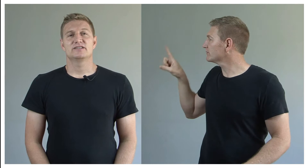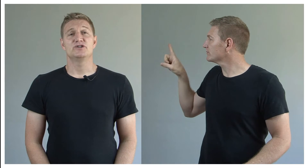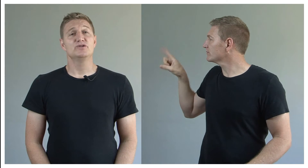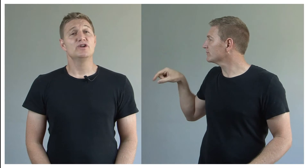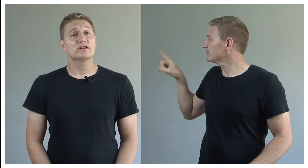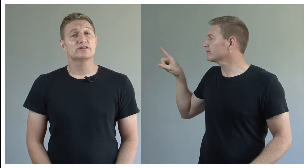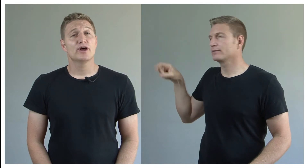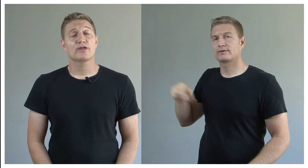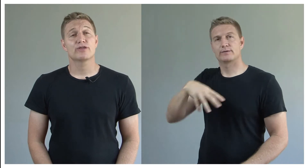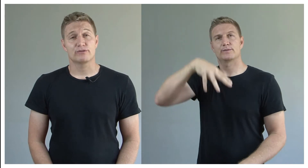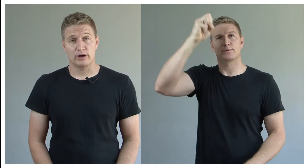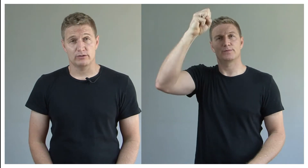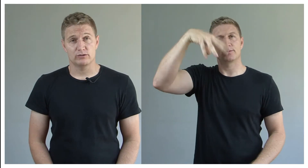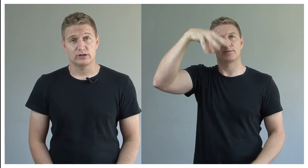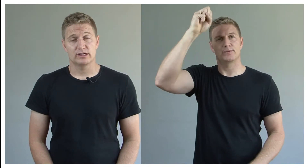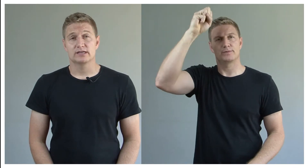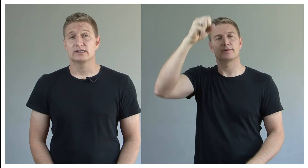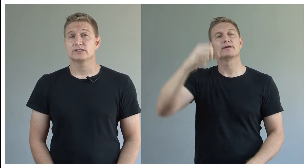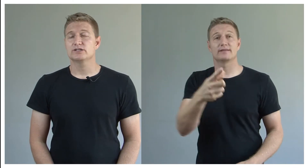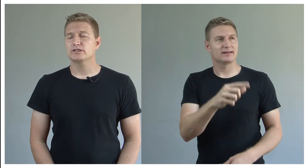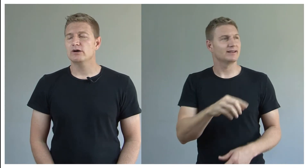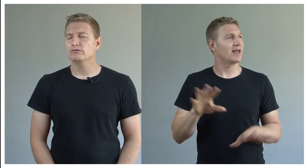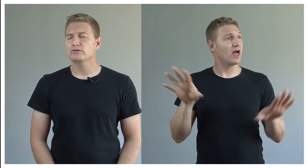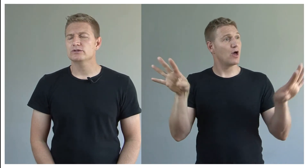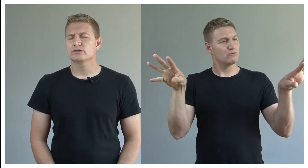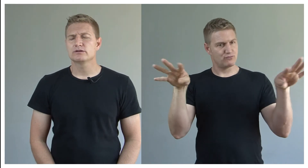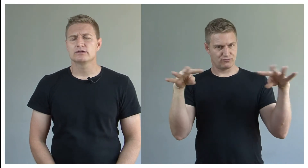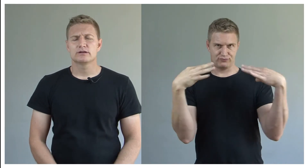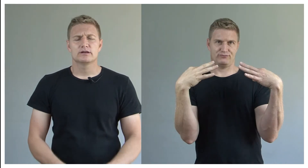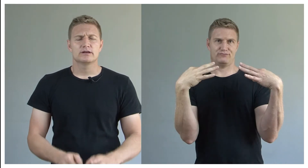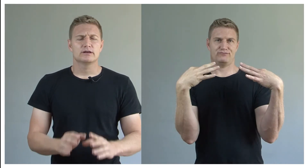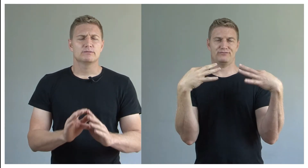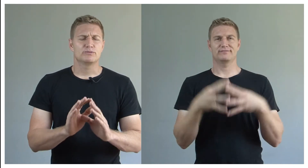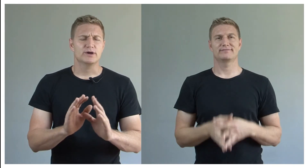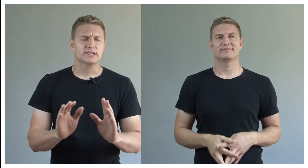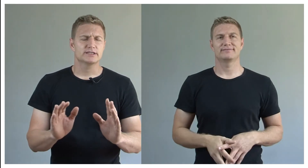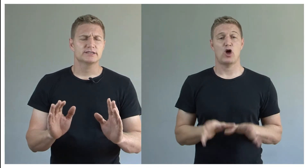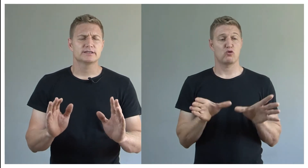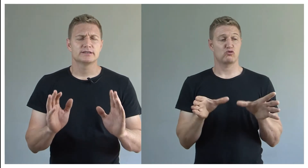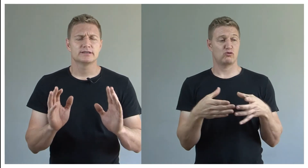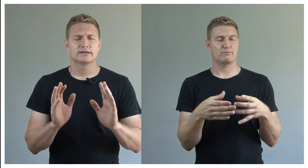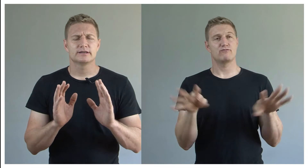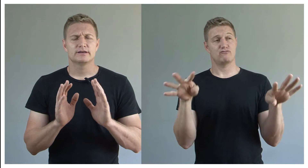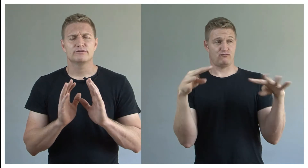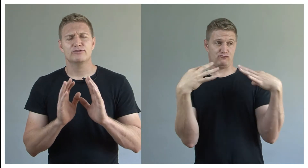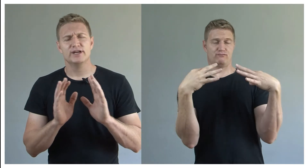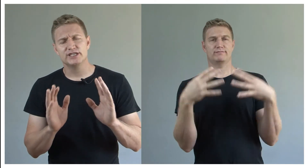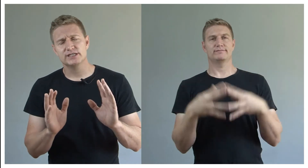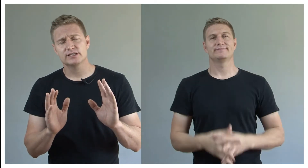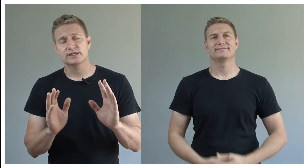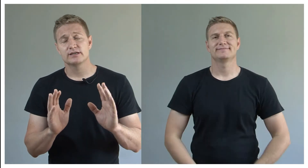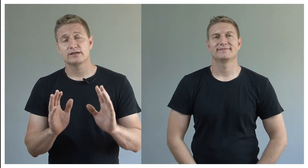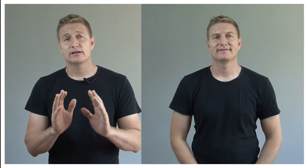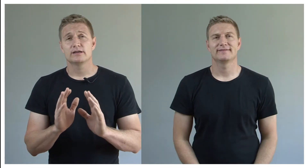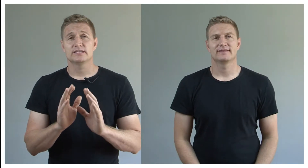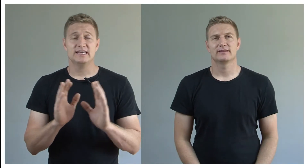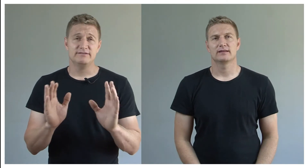Do not throw stones, bricks, fridges,